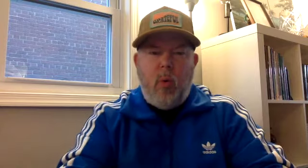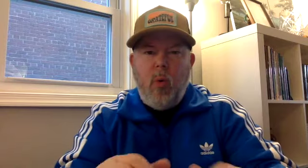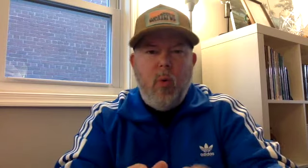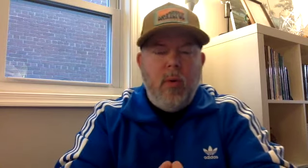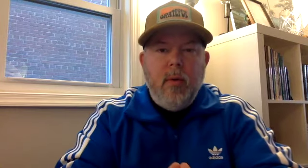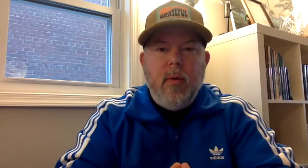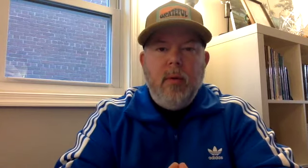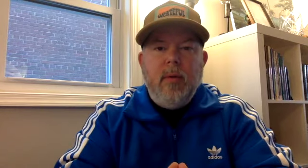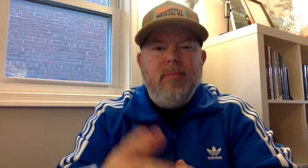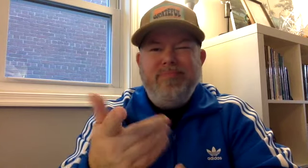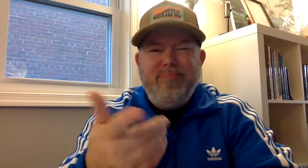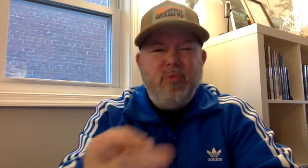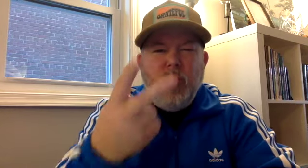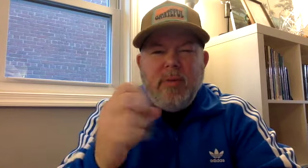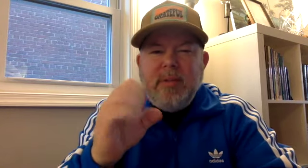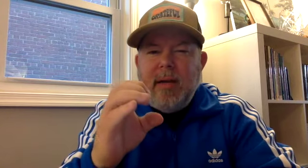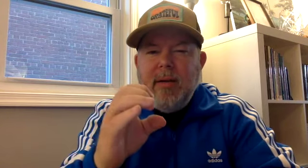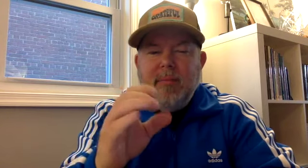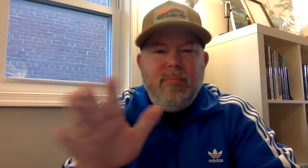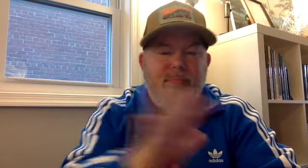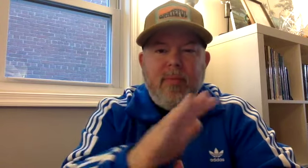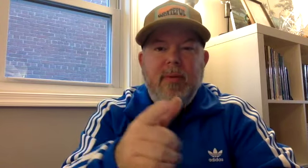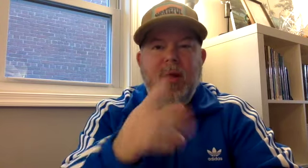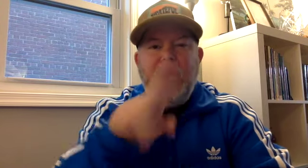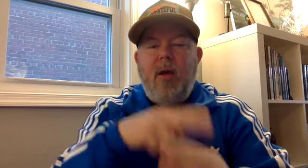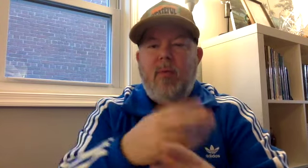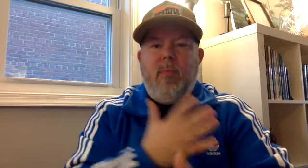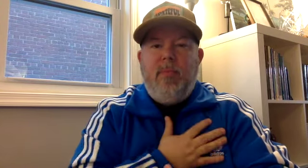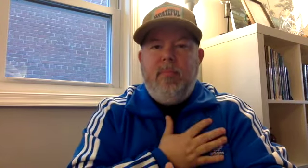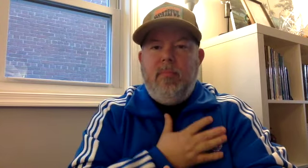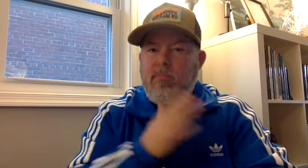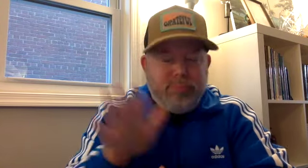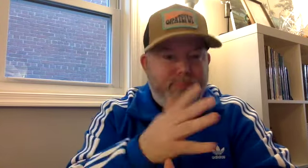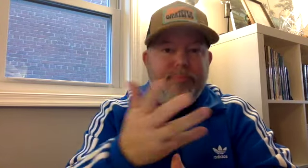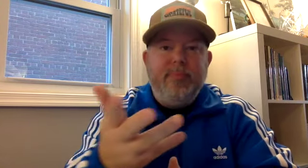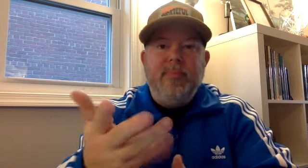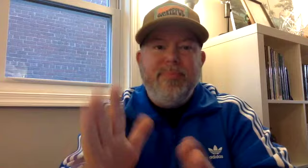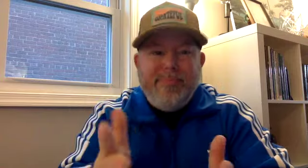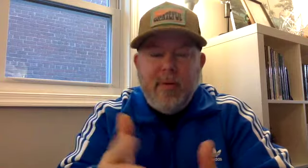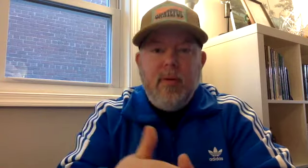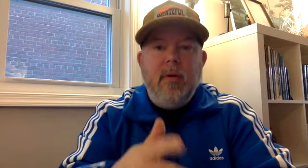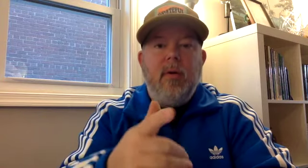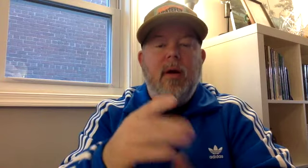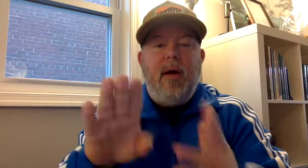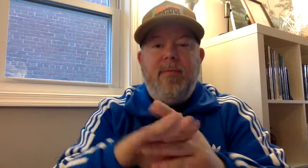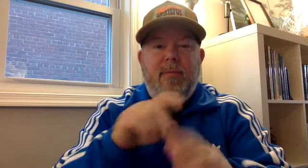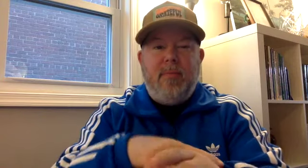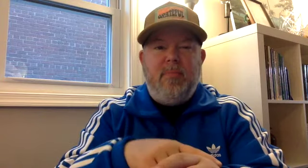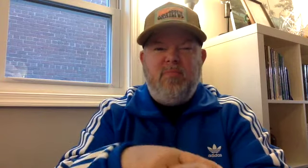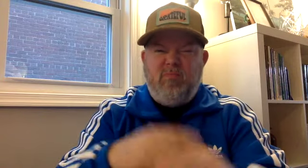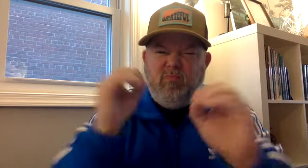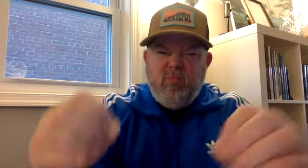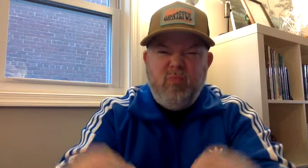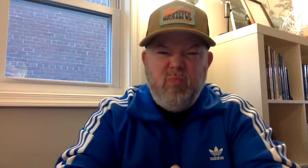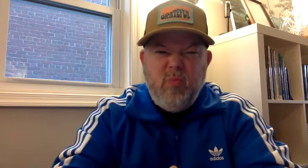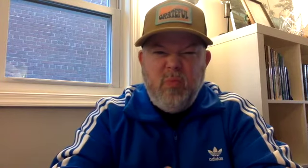have today is likely going to be the car you have long after your warranty's expired. That's why you need to call CarShield before your